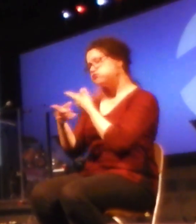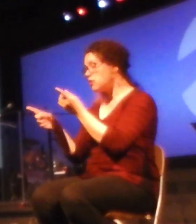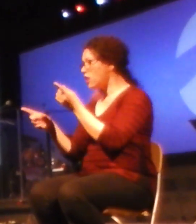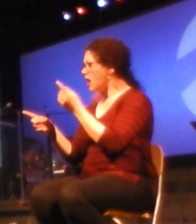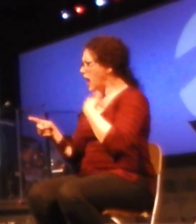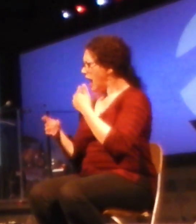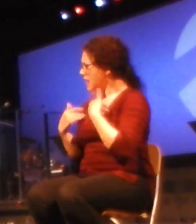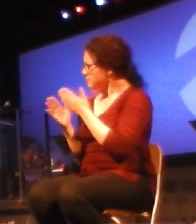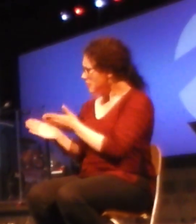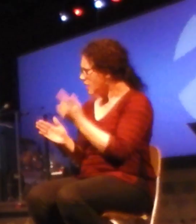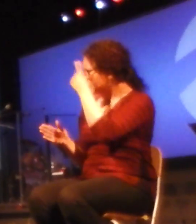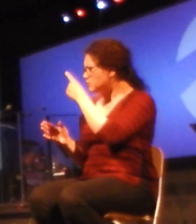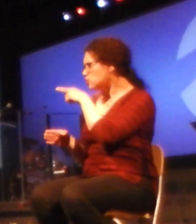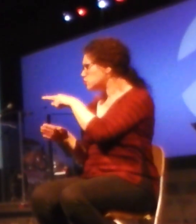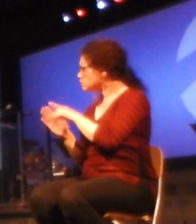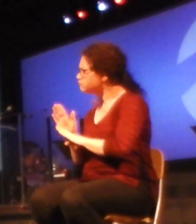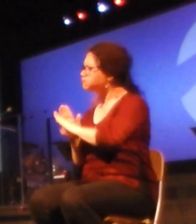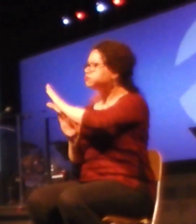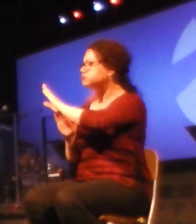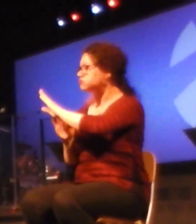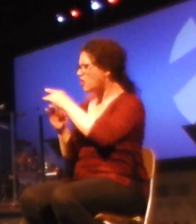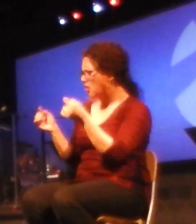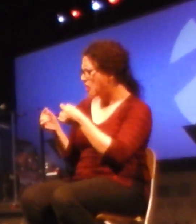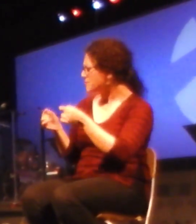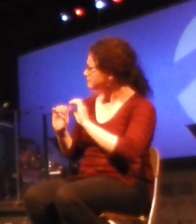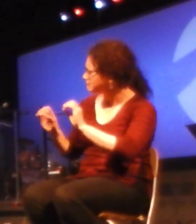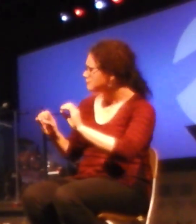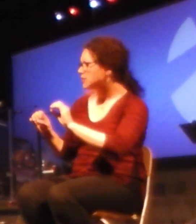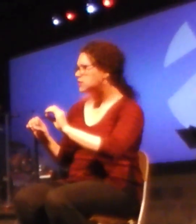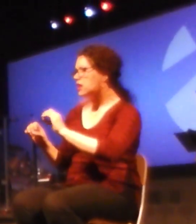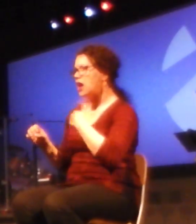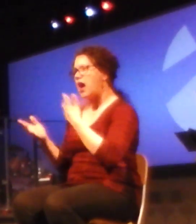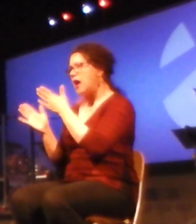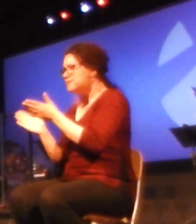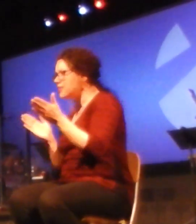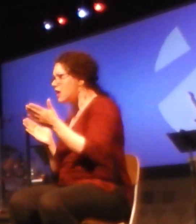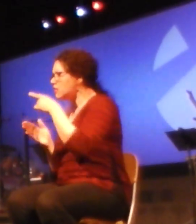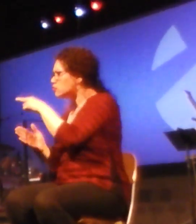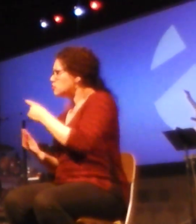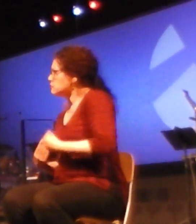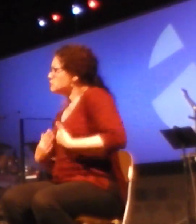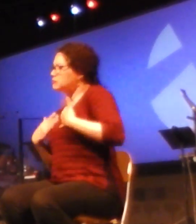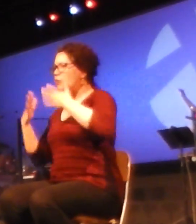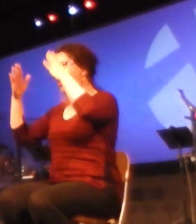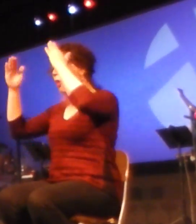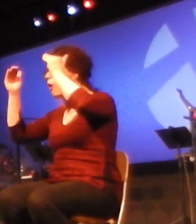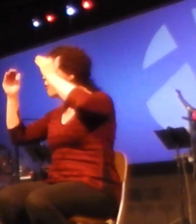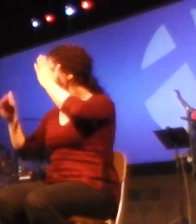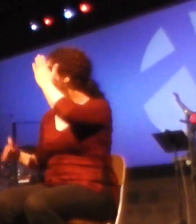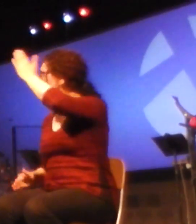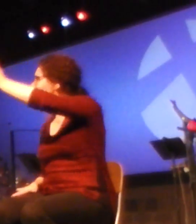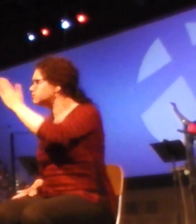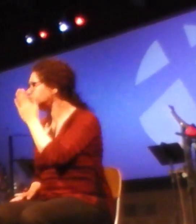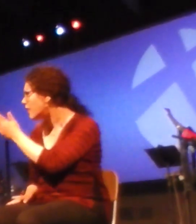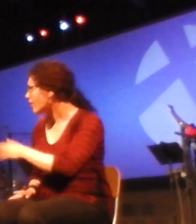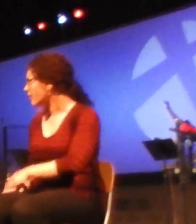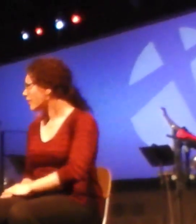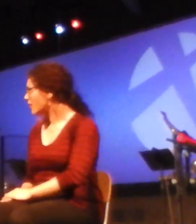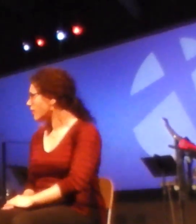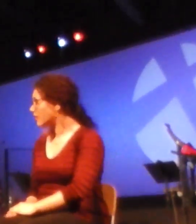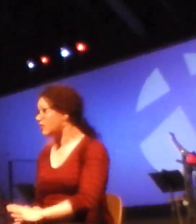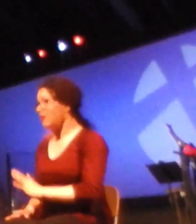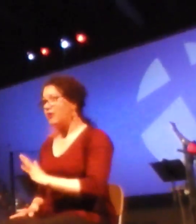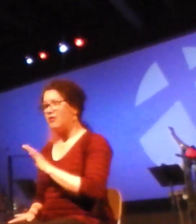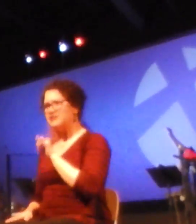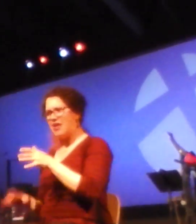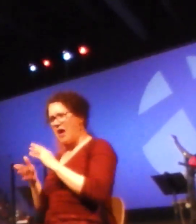prosper you and not to harm you. Plans to give you a hope and a future. I mean, this is this great